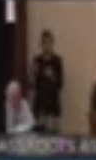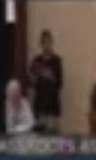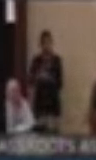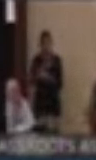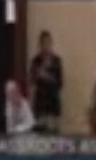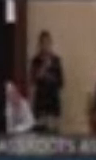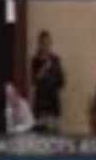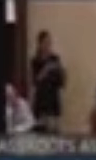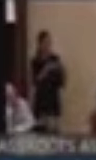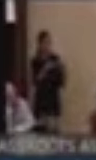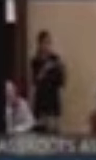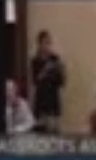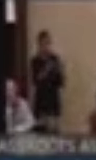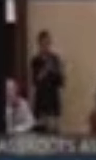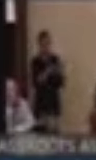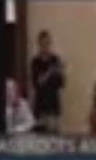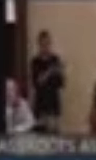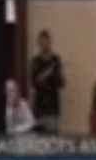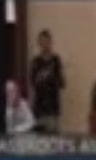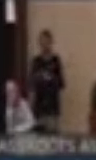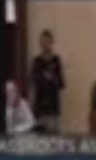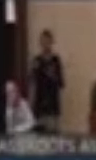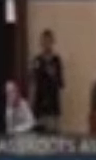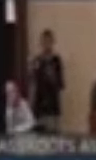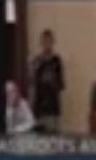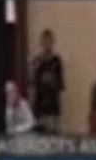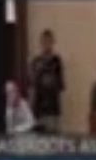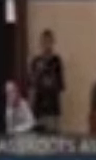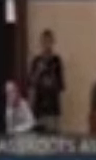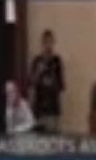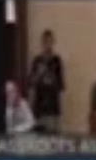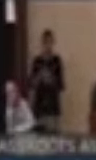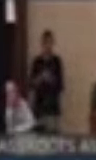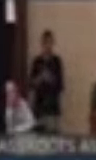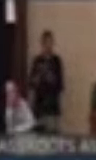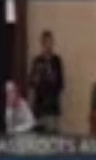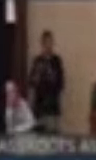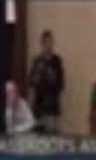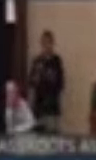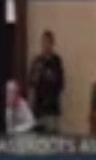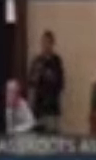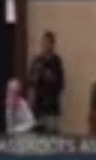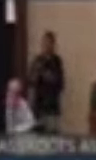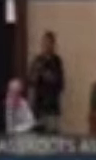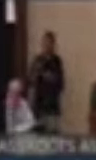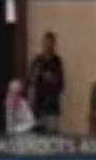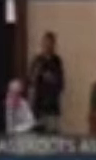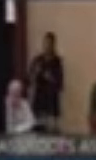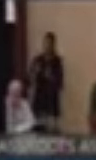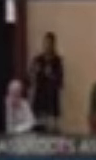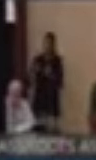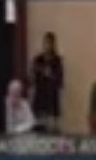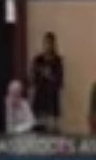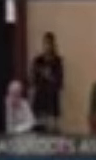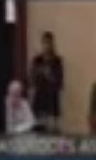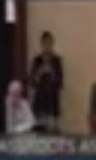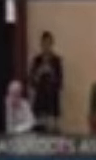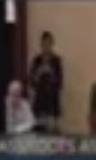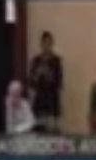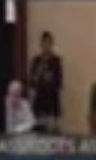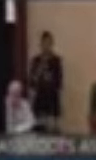and so they were all coming to me, treating 15, 20 new patients every